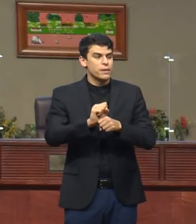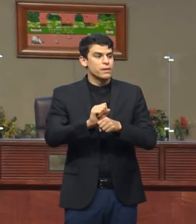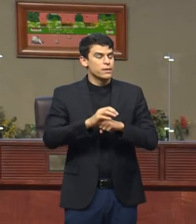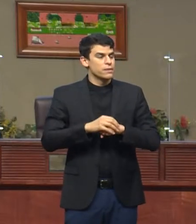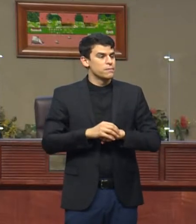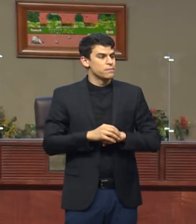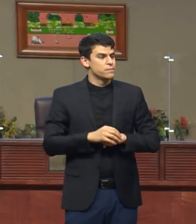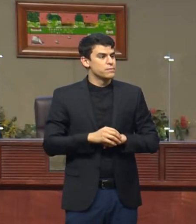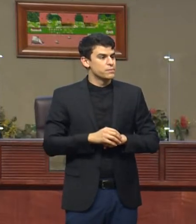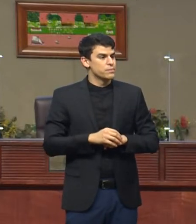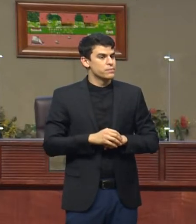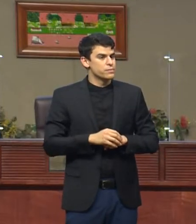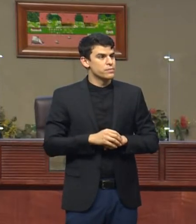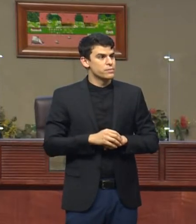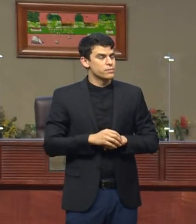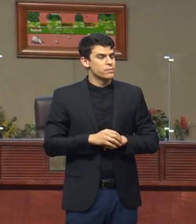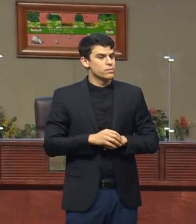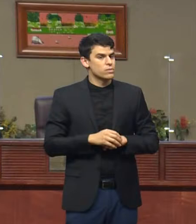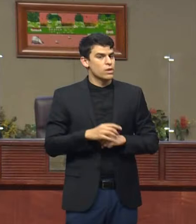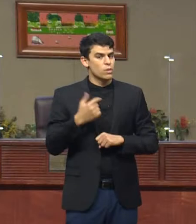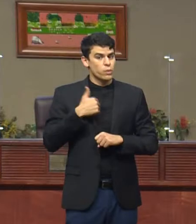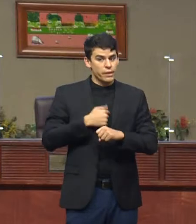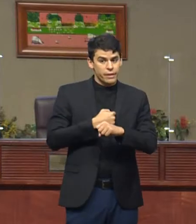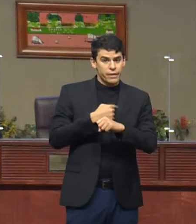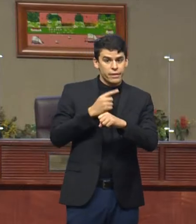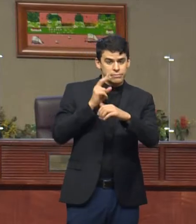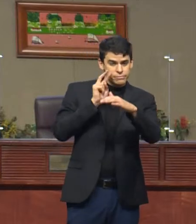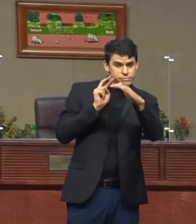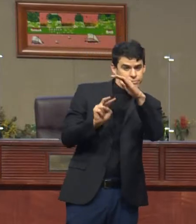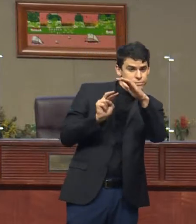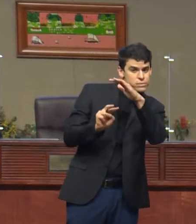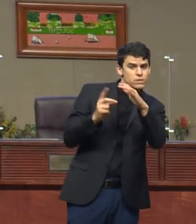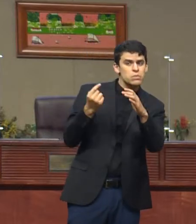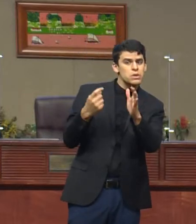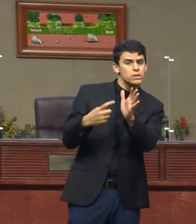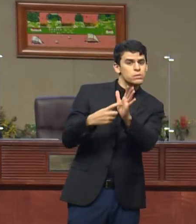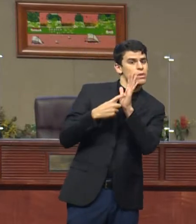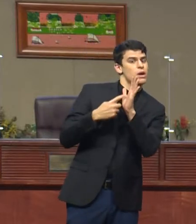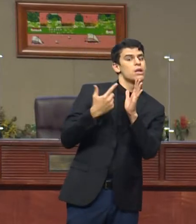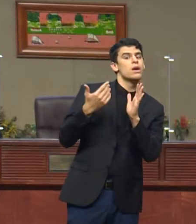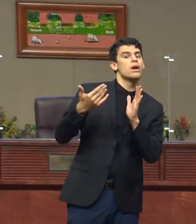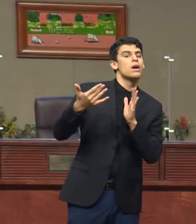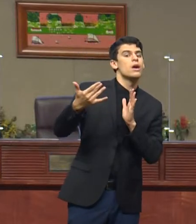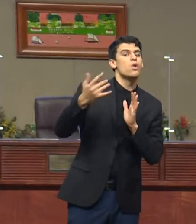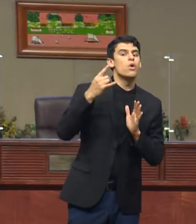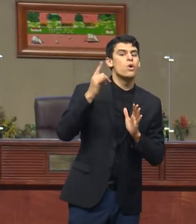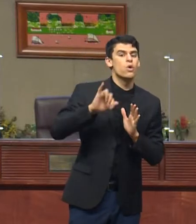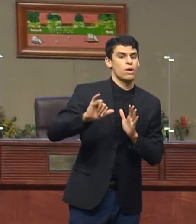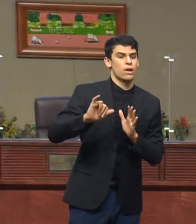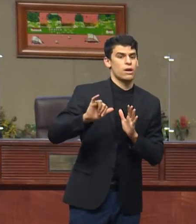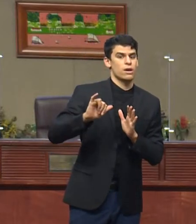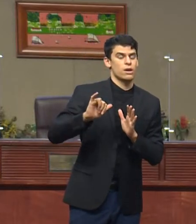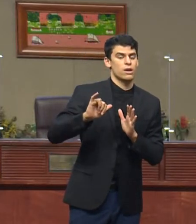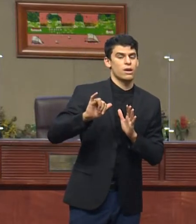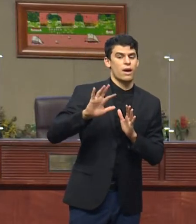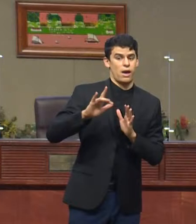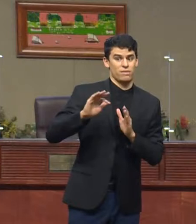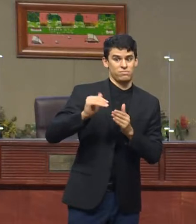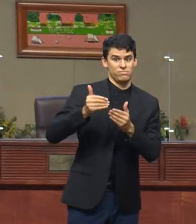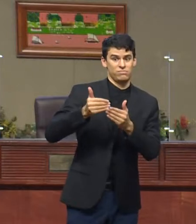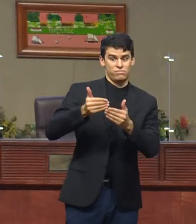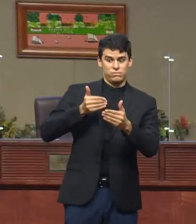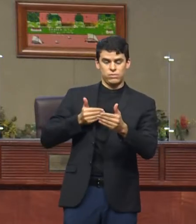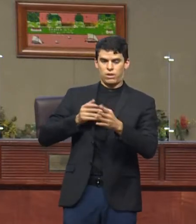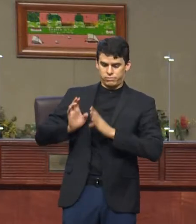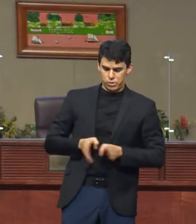to anticipate what the demand potentially will be and prepare